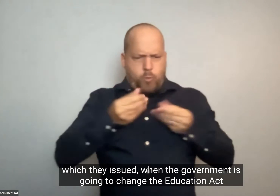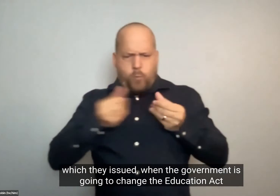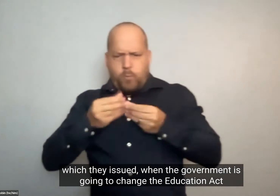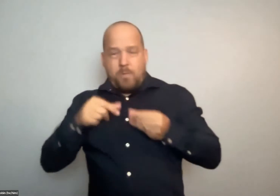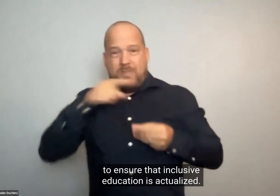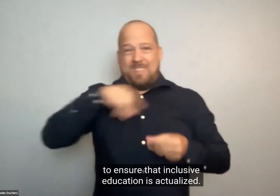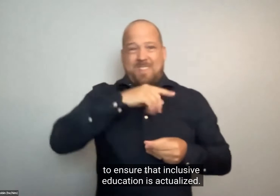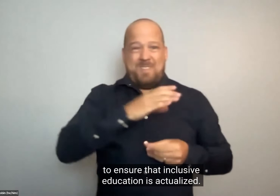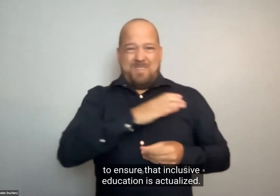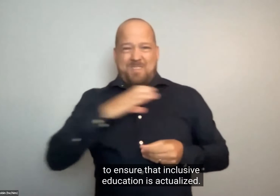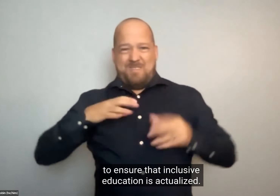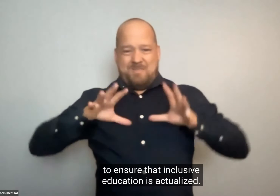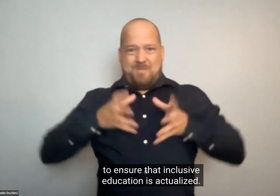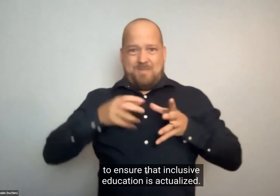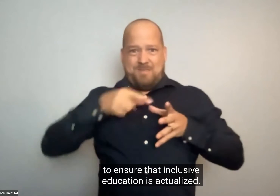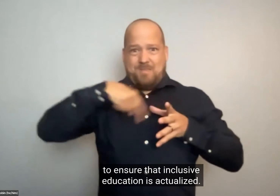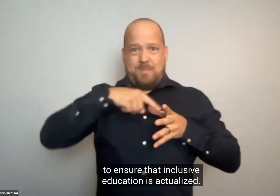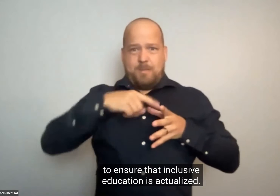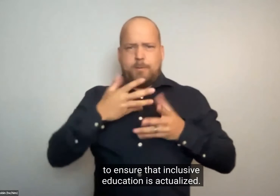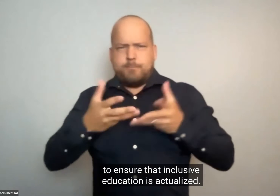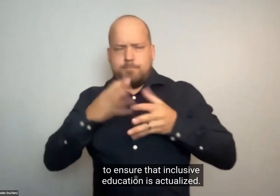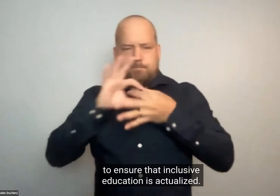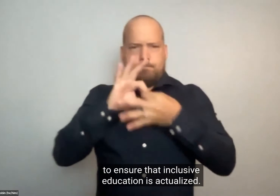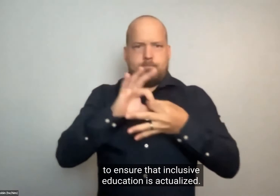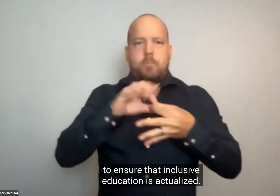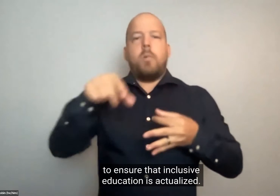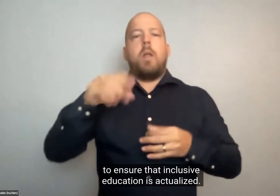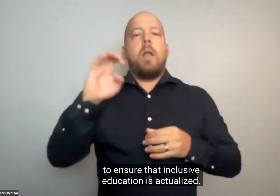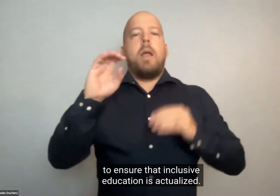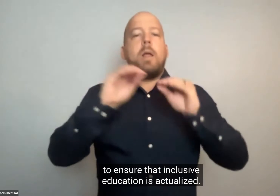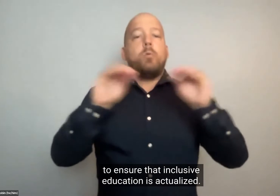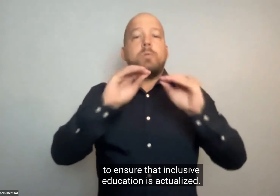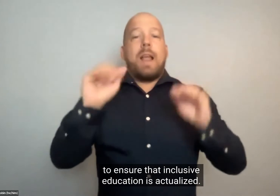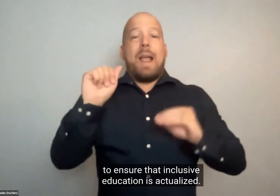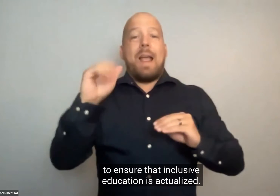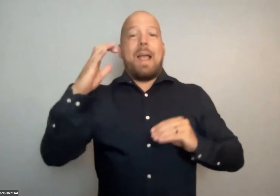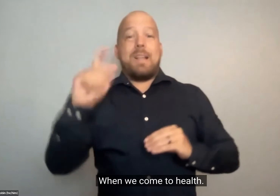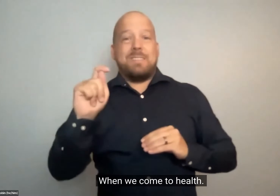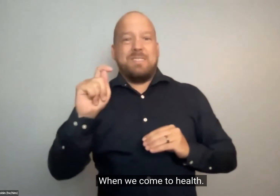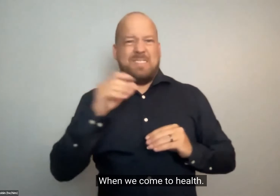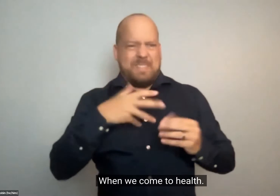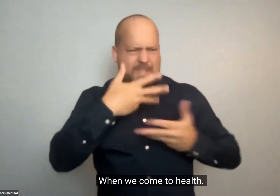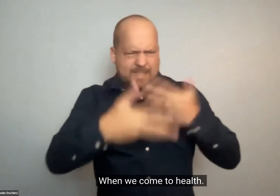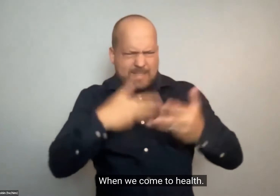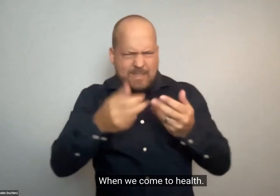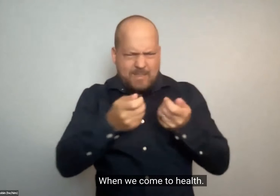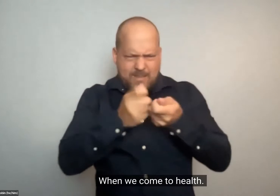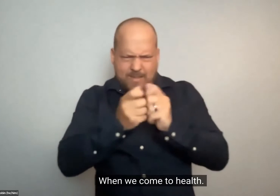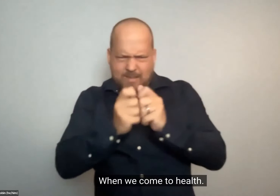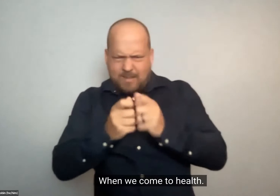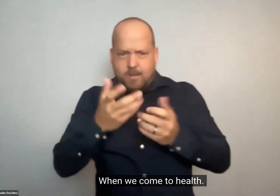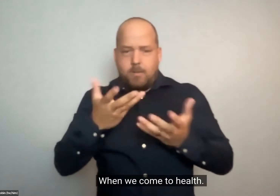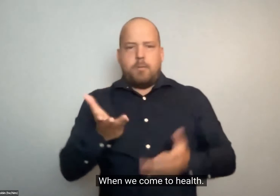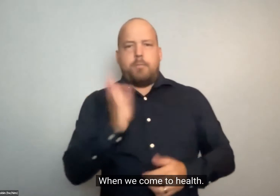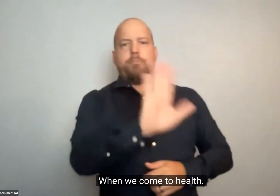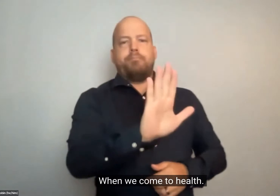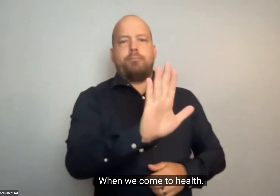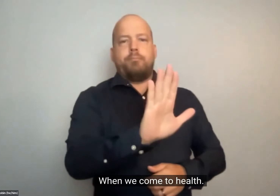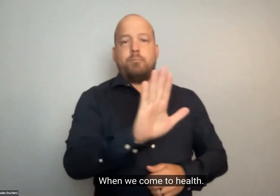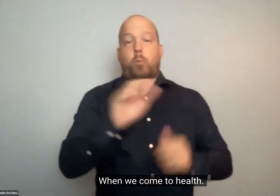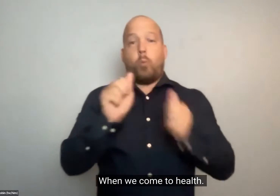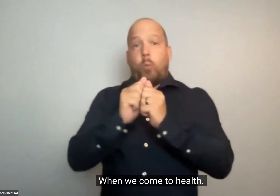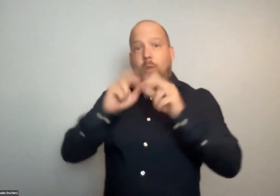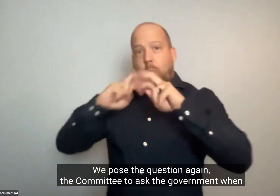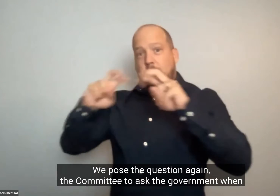Education Act to ensure that inclusive education is actualized. When we come to article